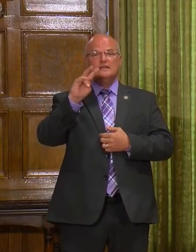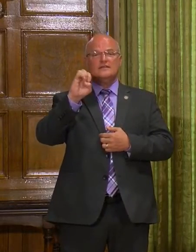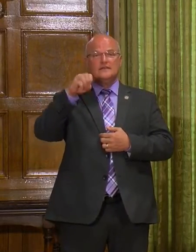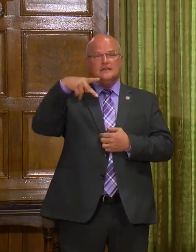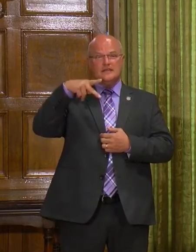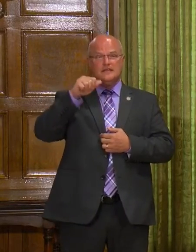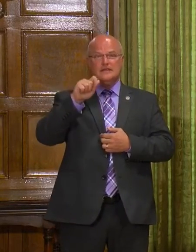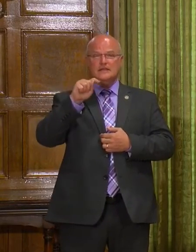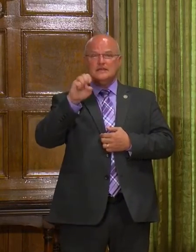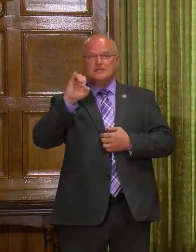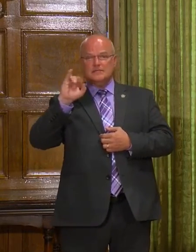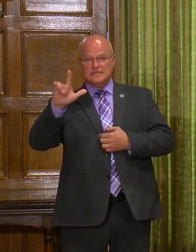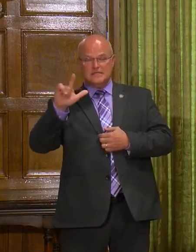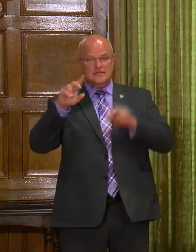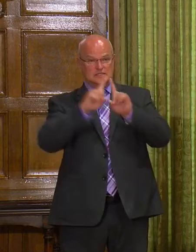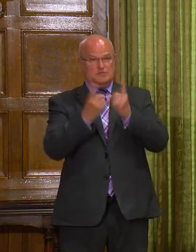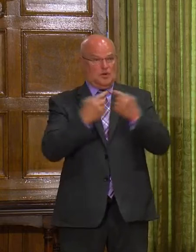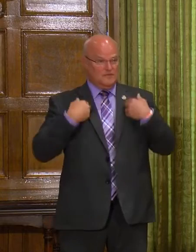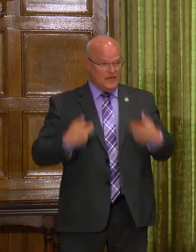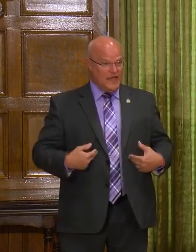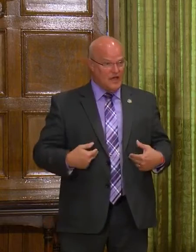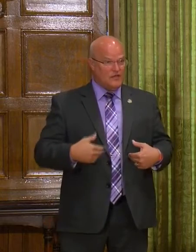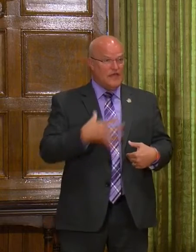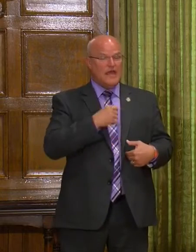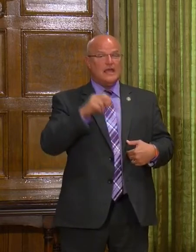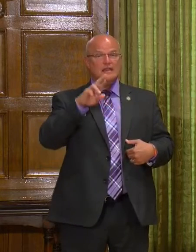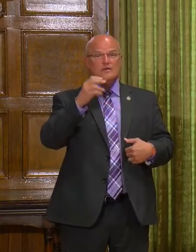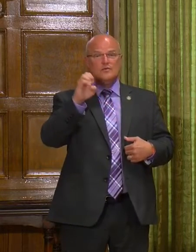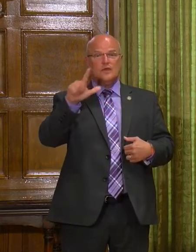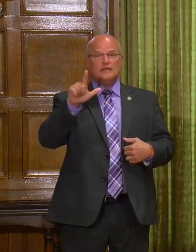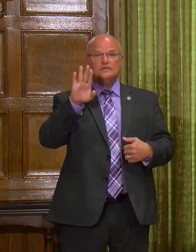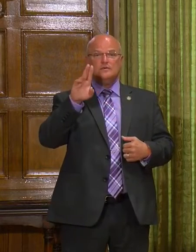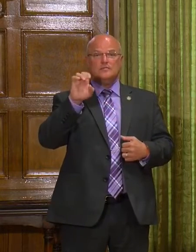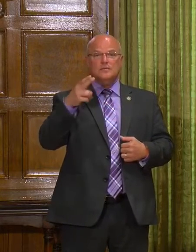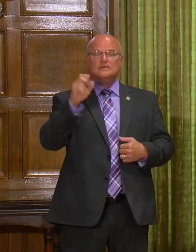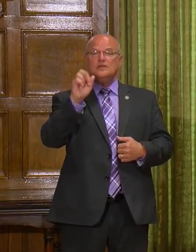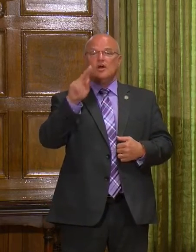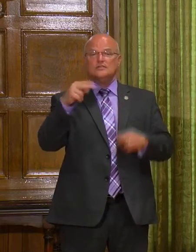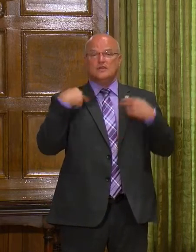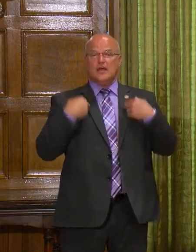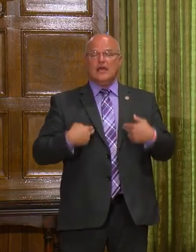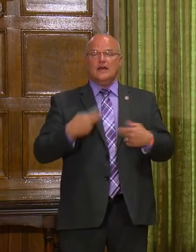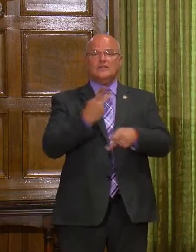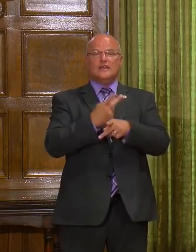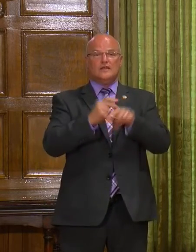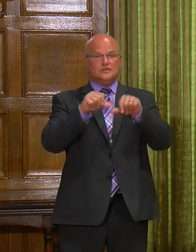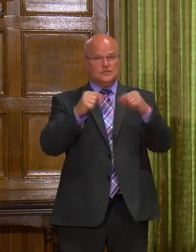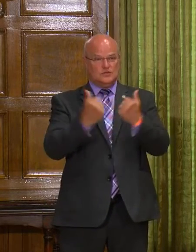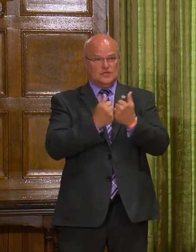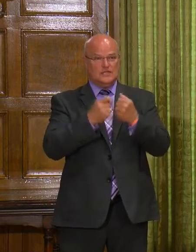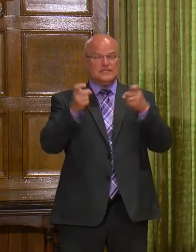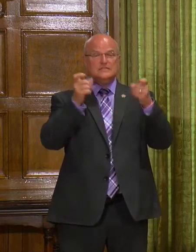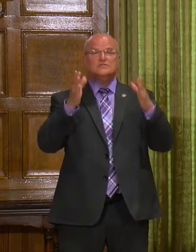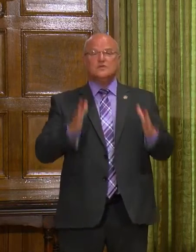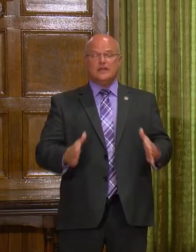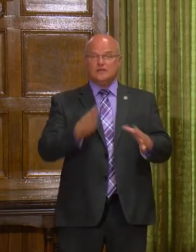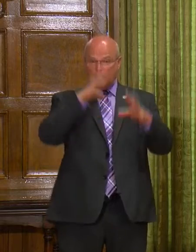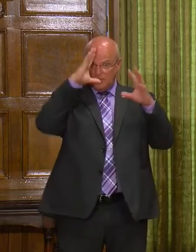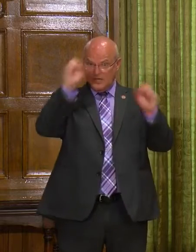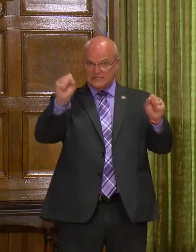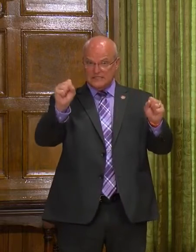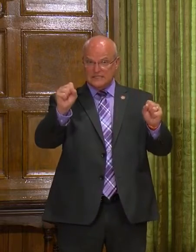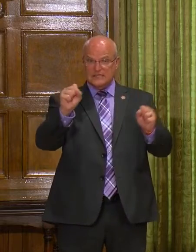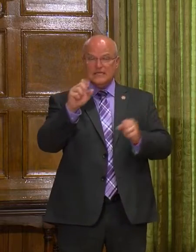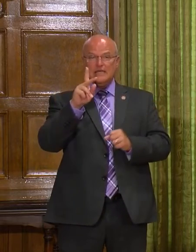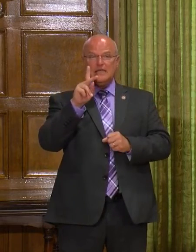Patil of the Department of Health and Rachel Bunch, Arkansas Healthcare Association Executive Director President,